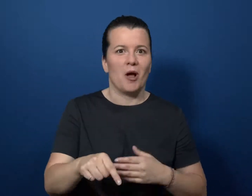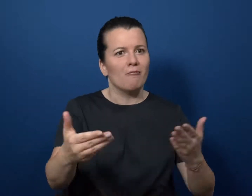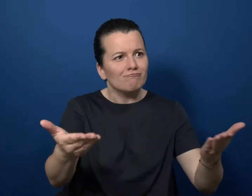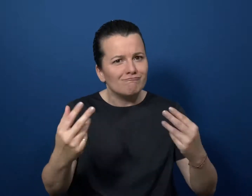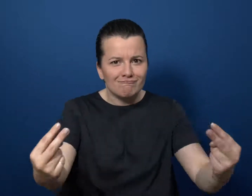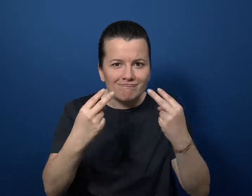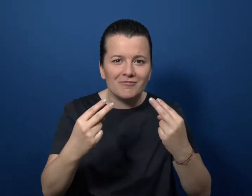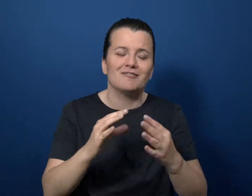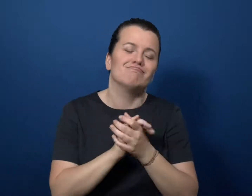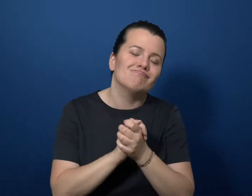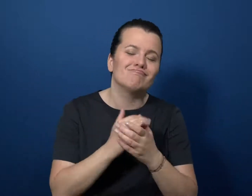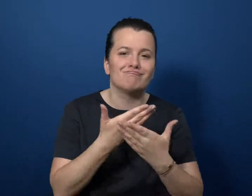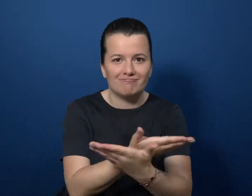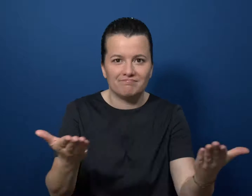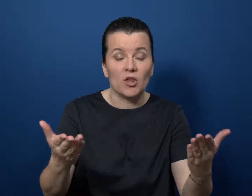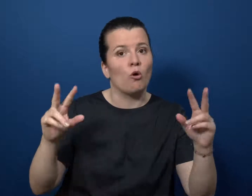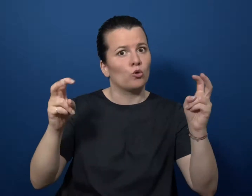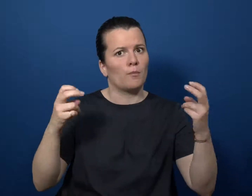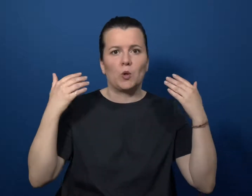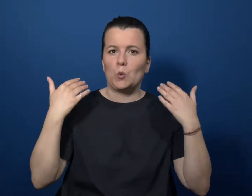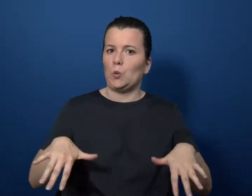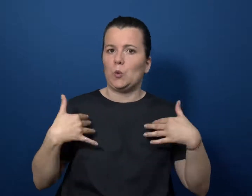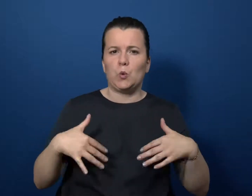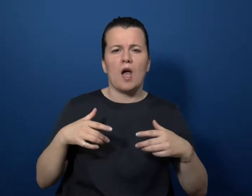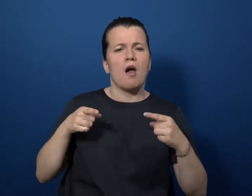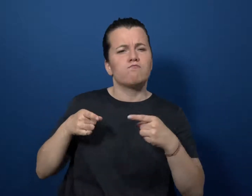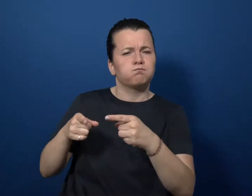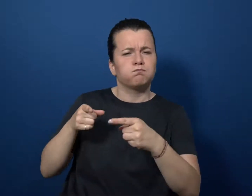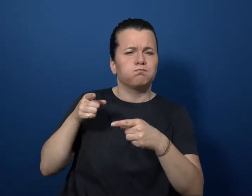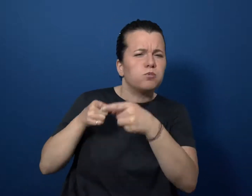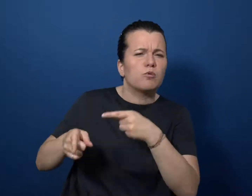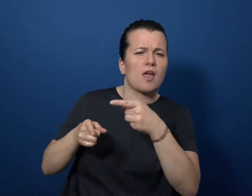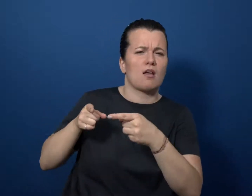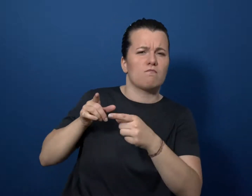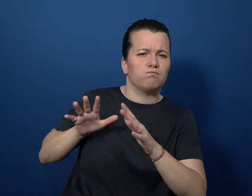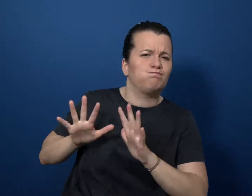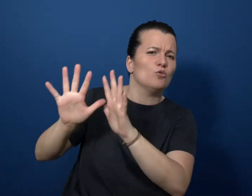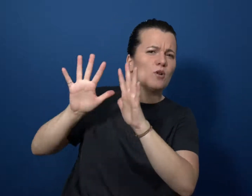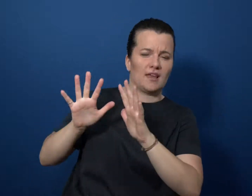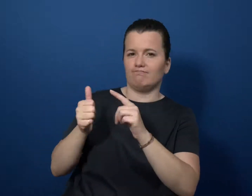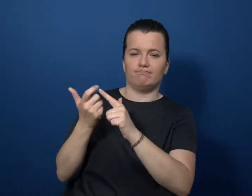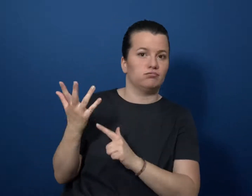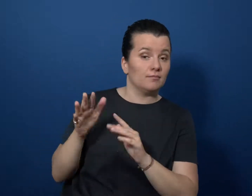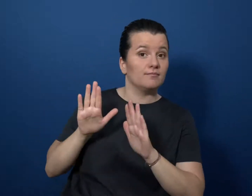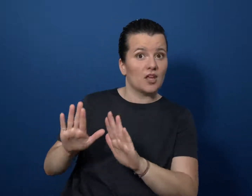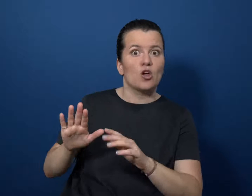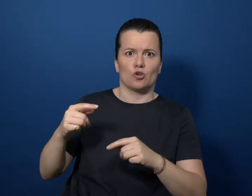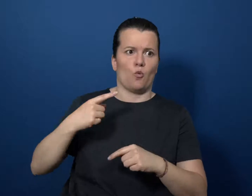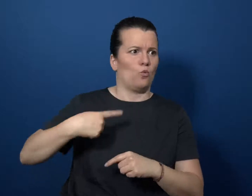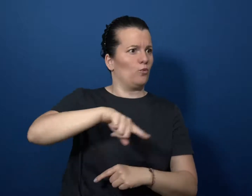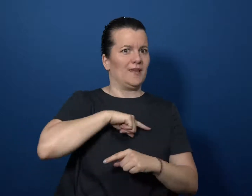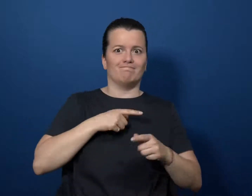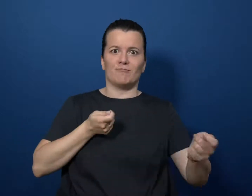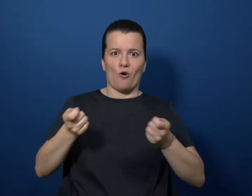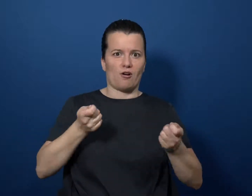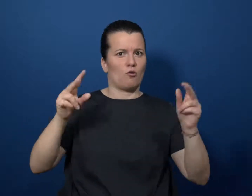international meeting on bullying, which is co-organized by UNESCO and the World Anti-Bullying Forum. We have joint